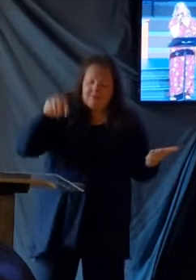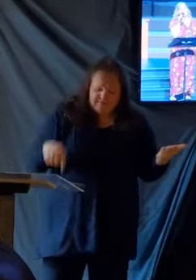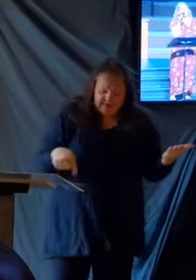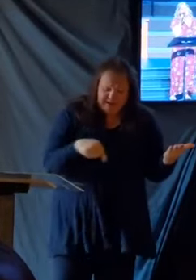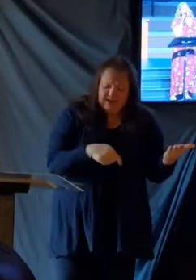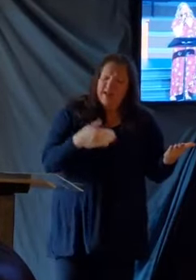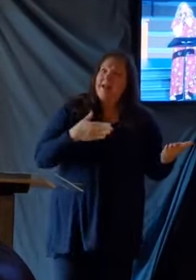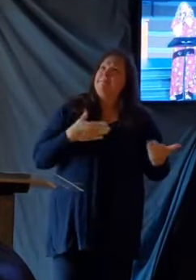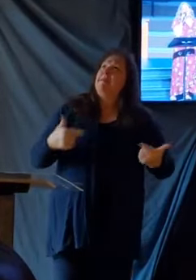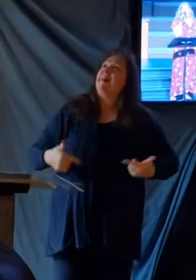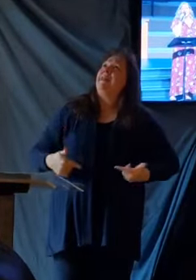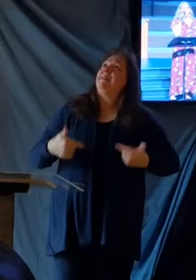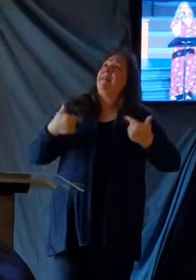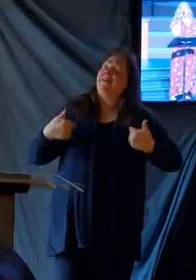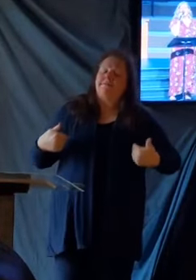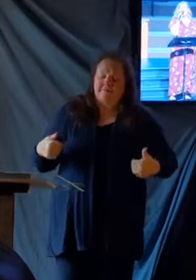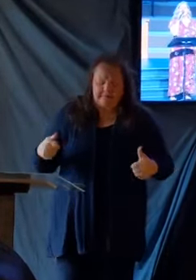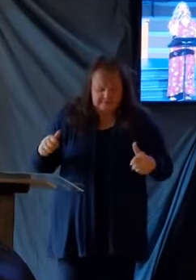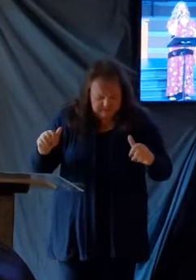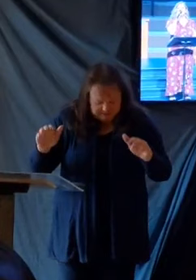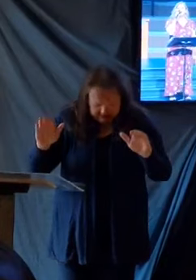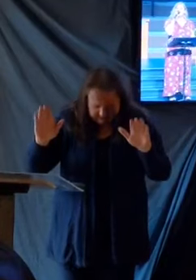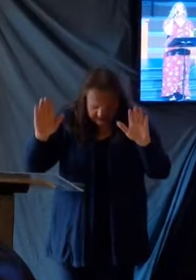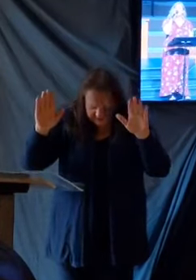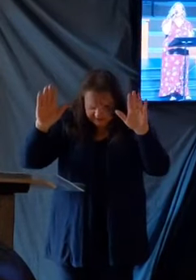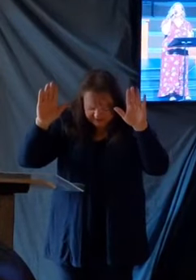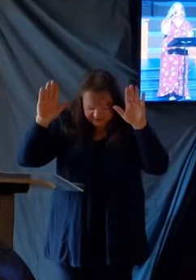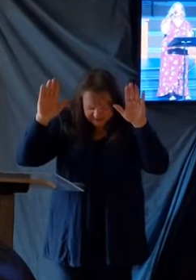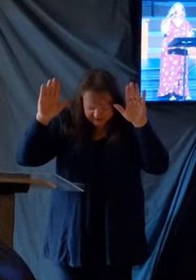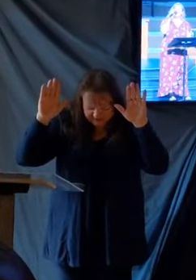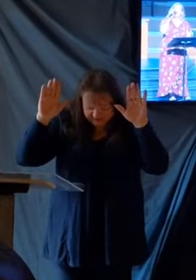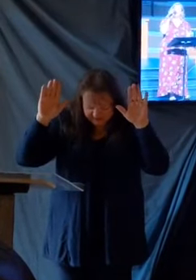At your feet I lay my